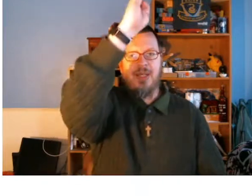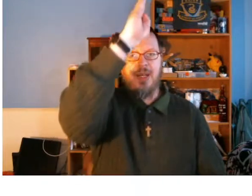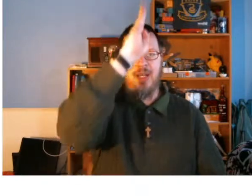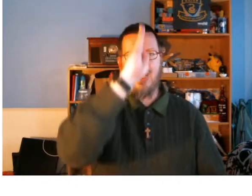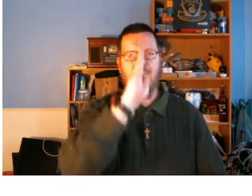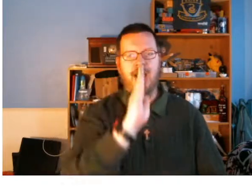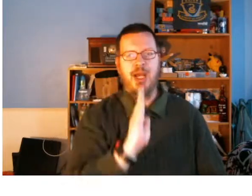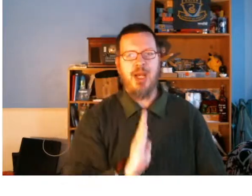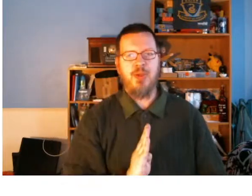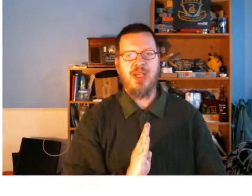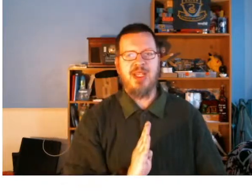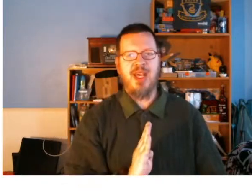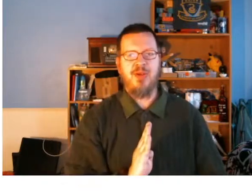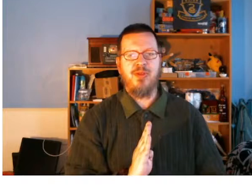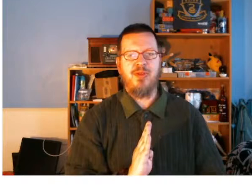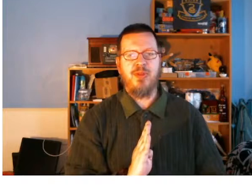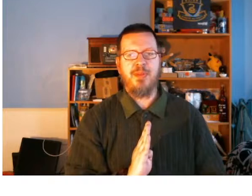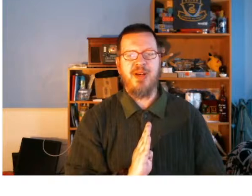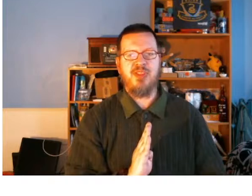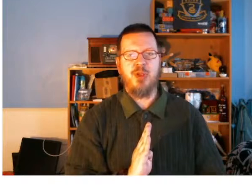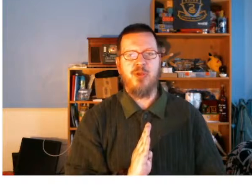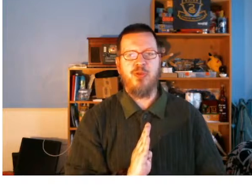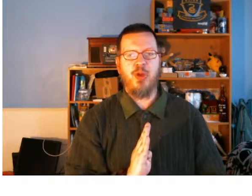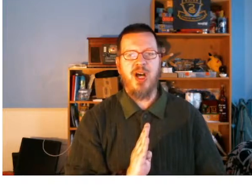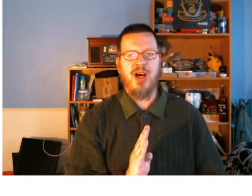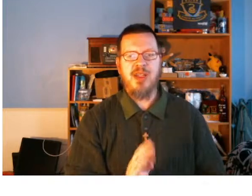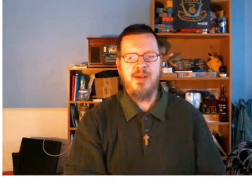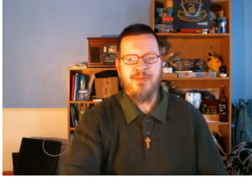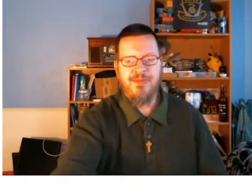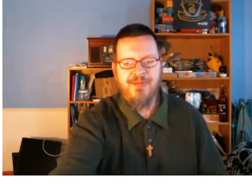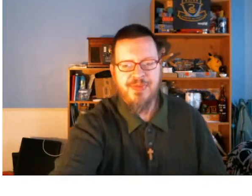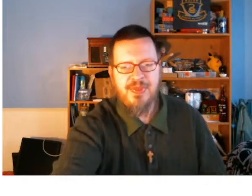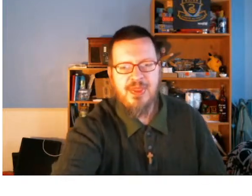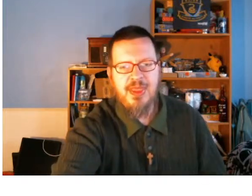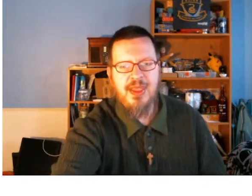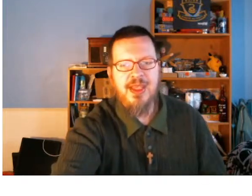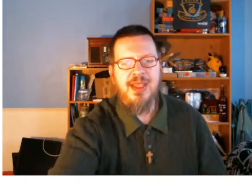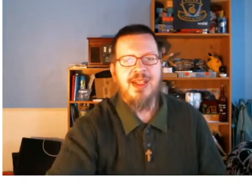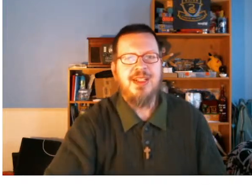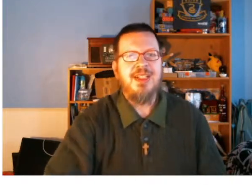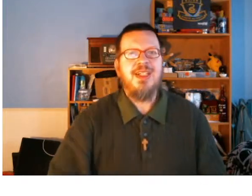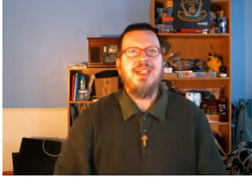then I bring it down from above. So for God,